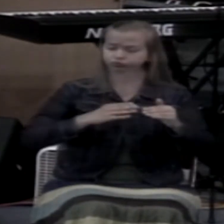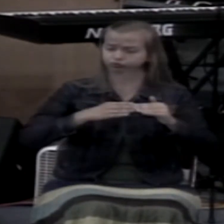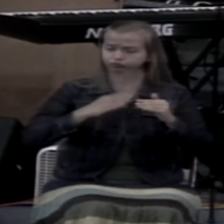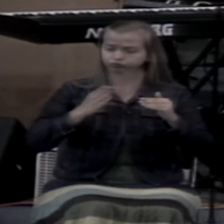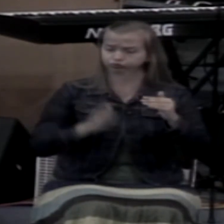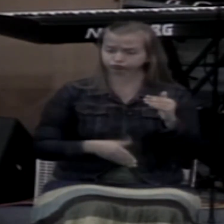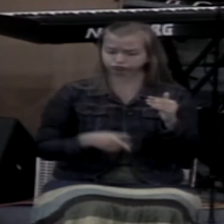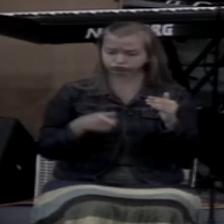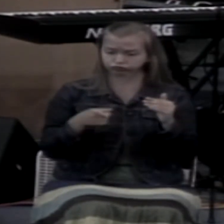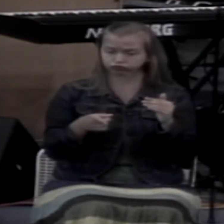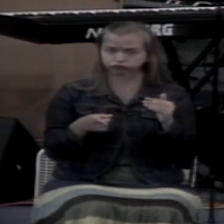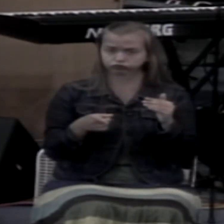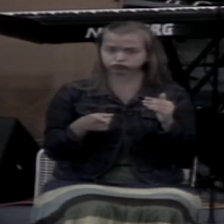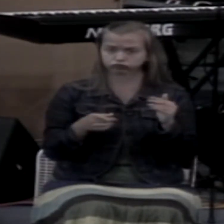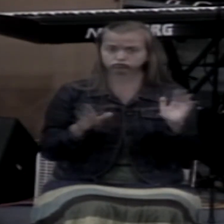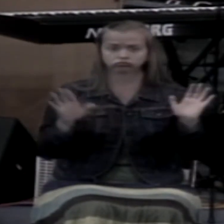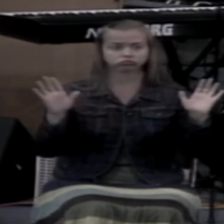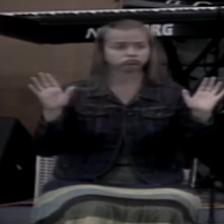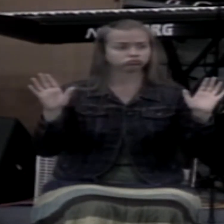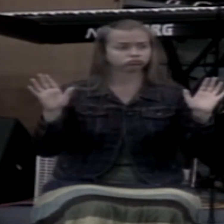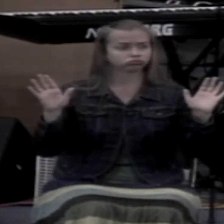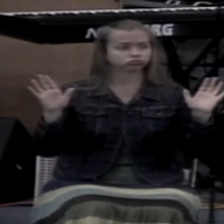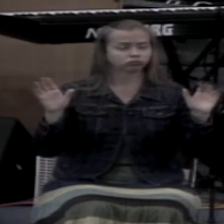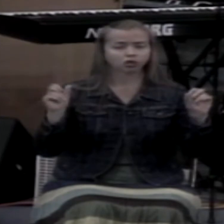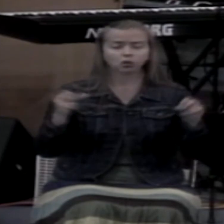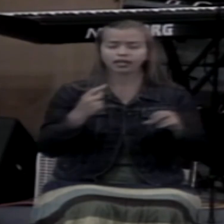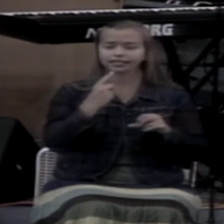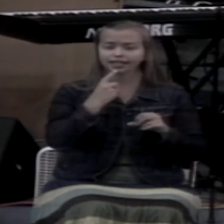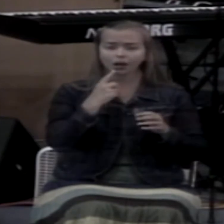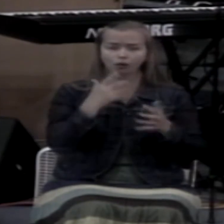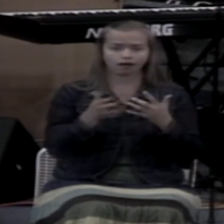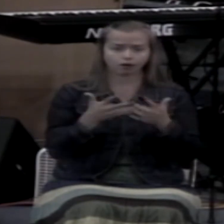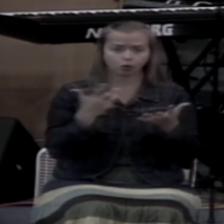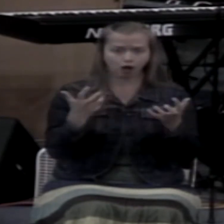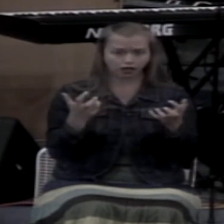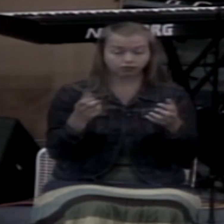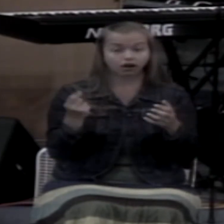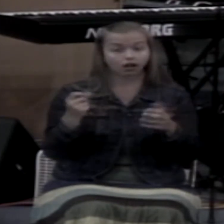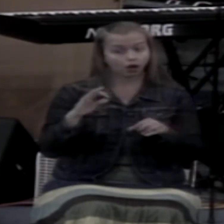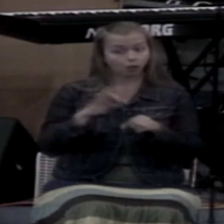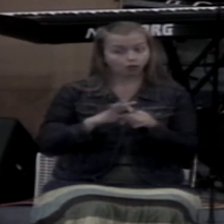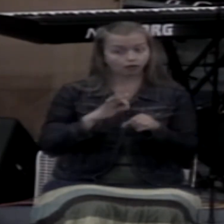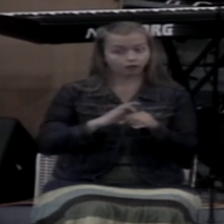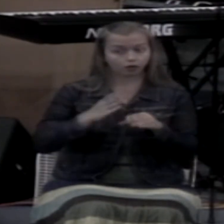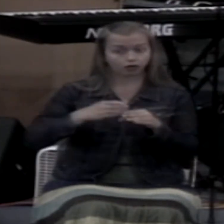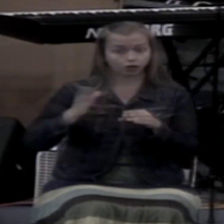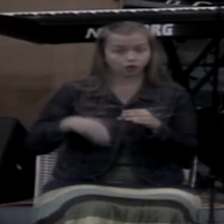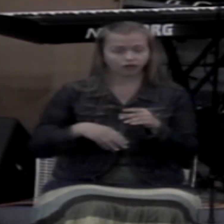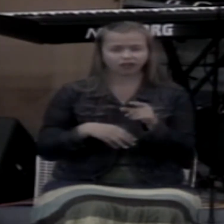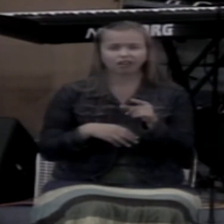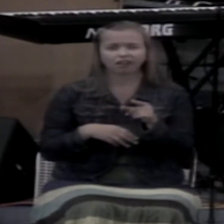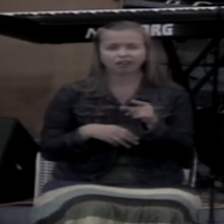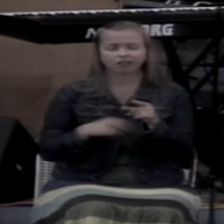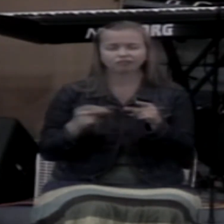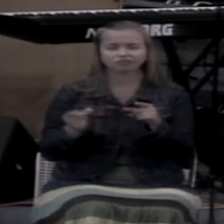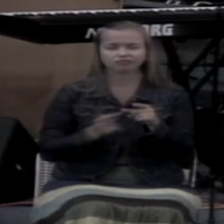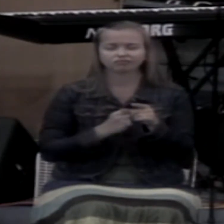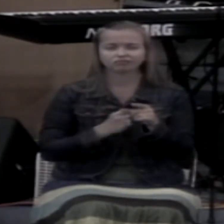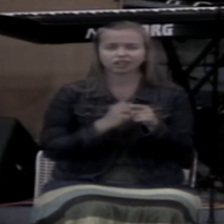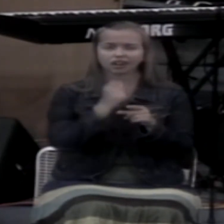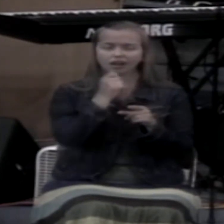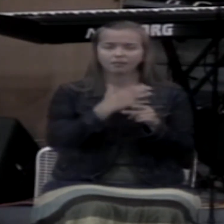but remember this, it would be very selfish of you to feel that you